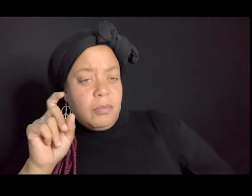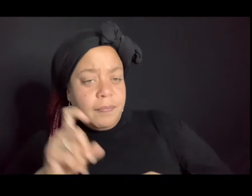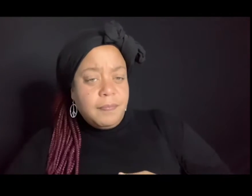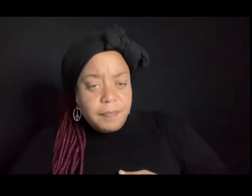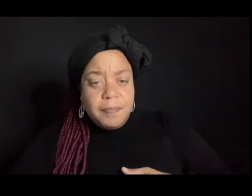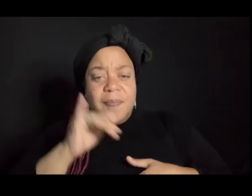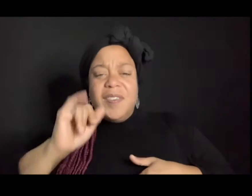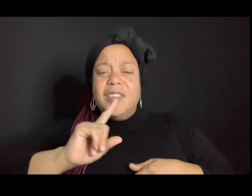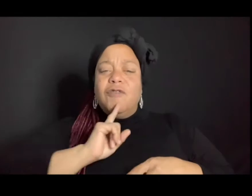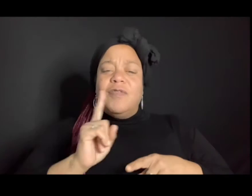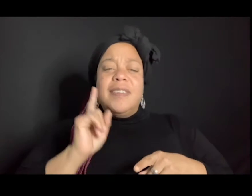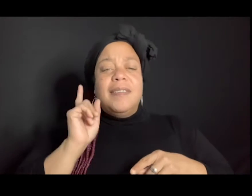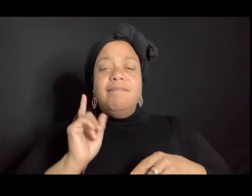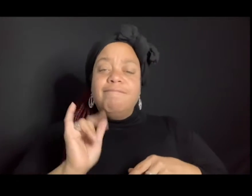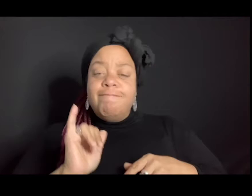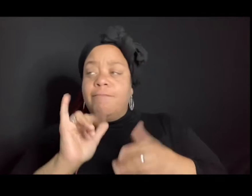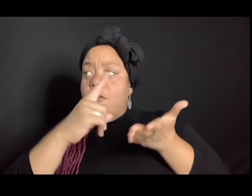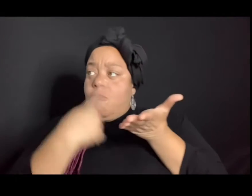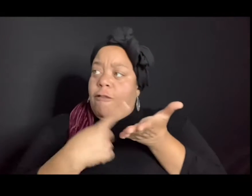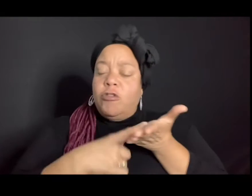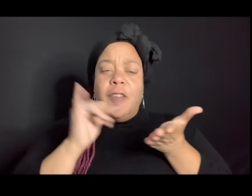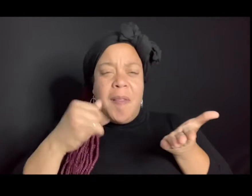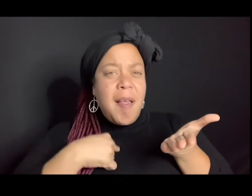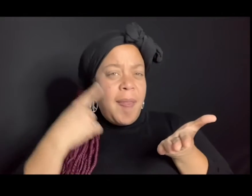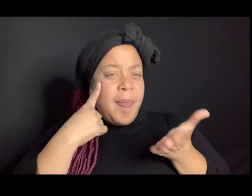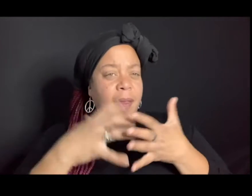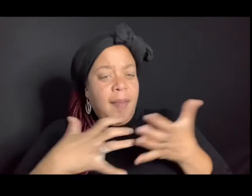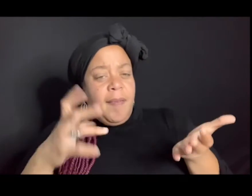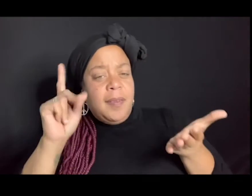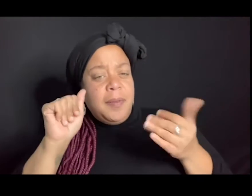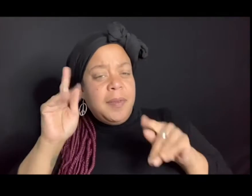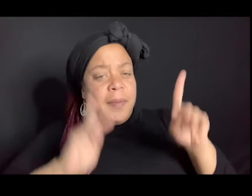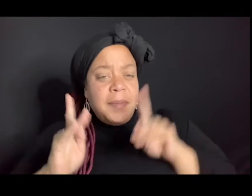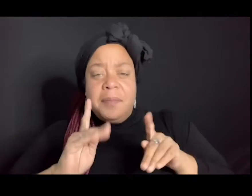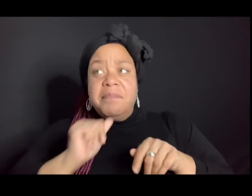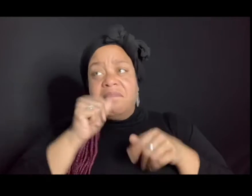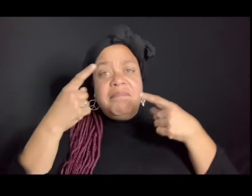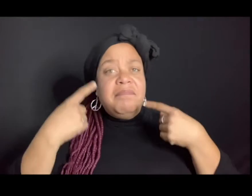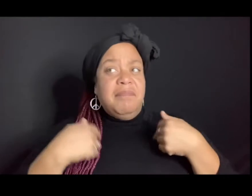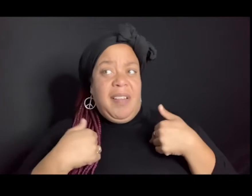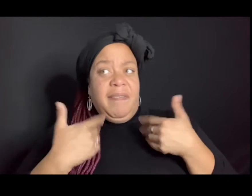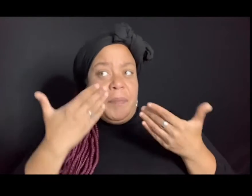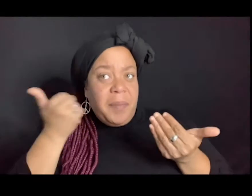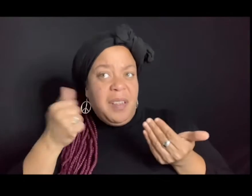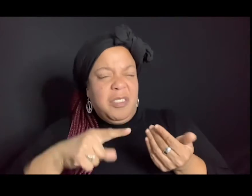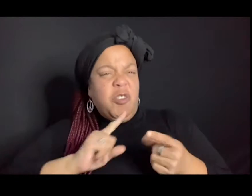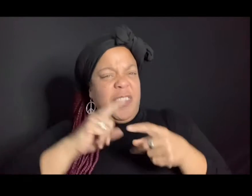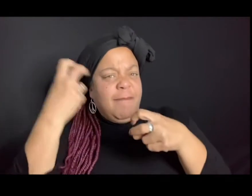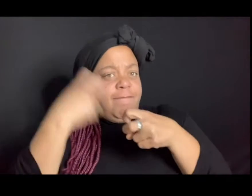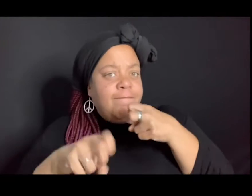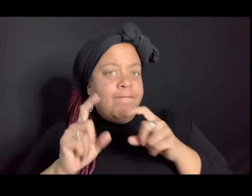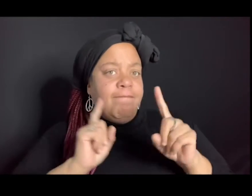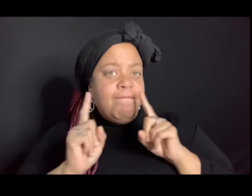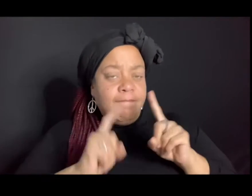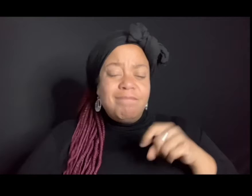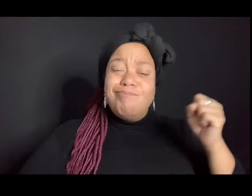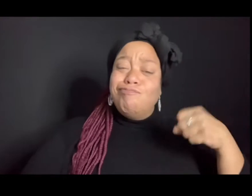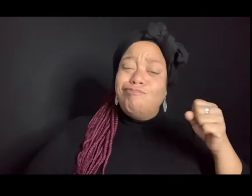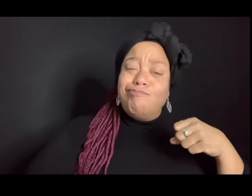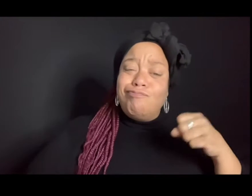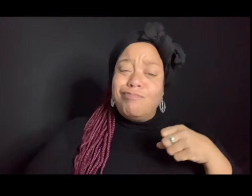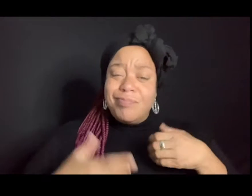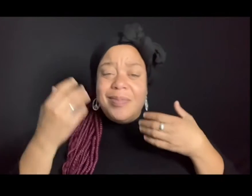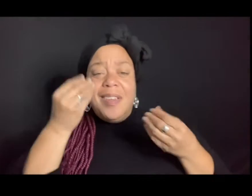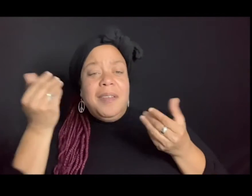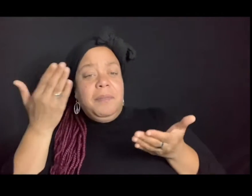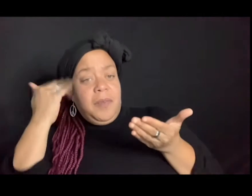really the conversation that I think a lot of disabled people are not having, because these are really hard conversations that we take very personally